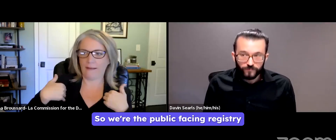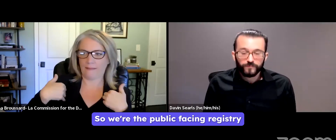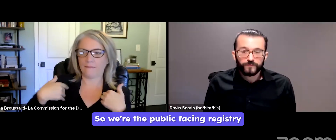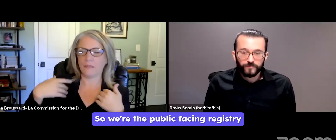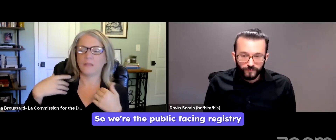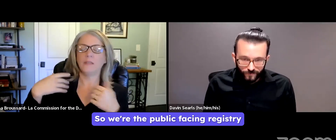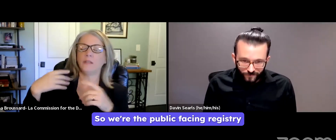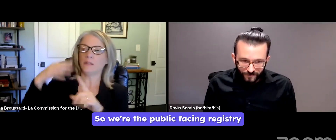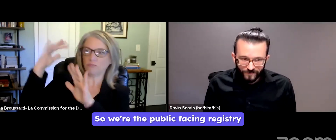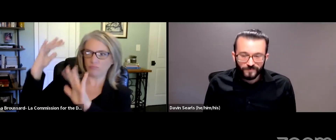facing registry